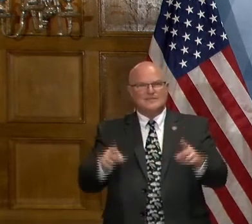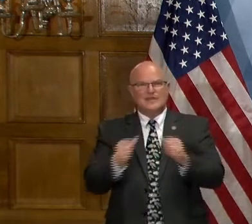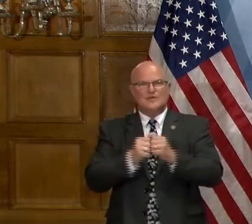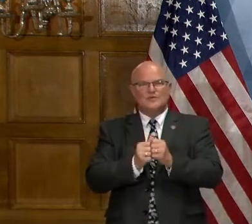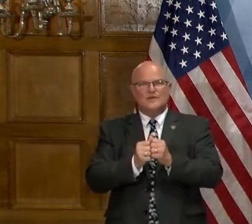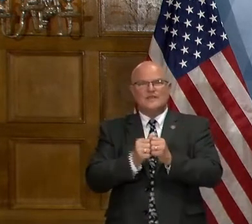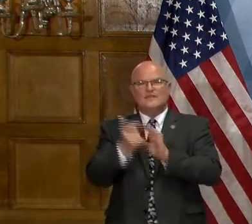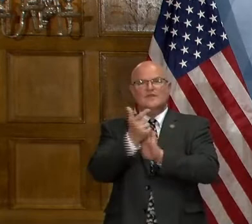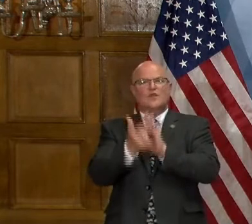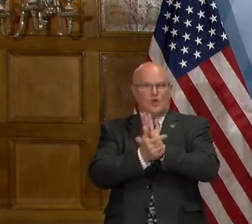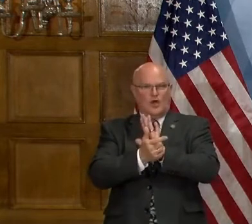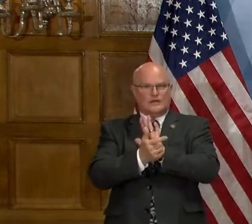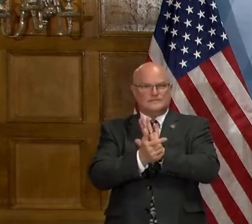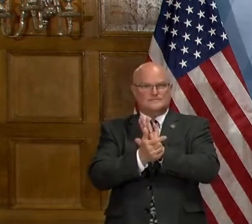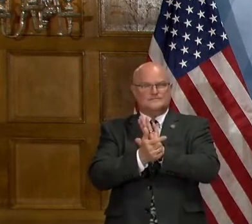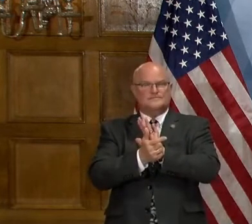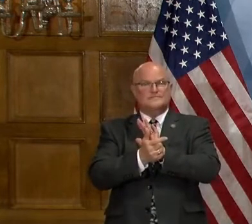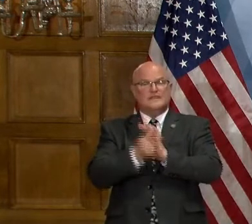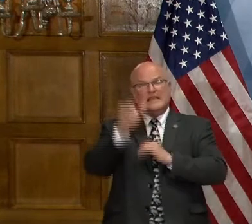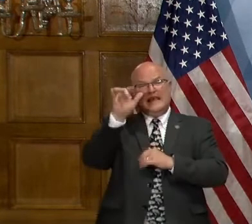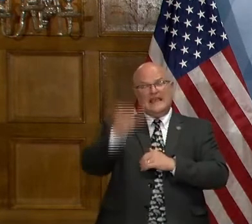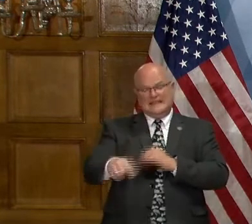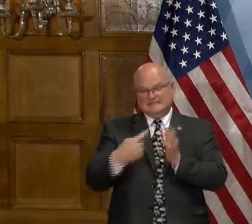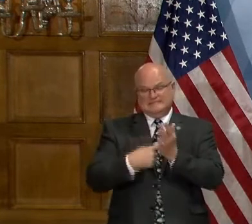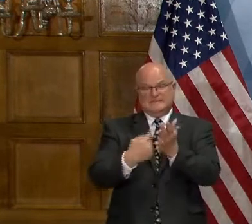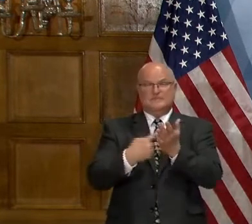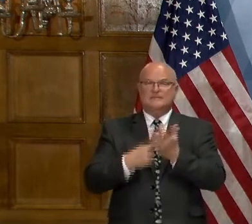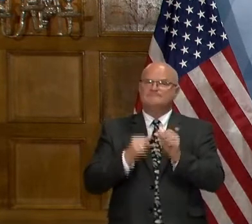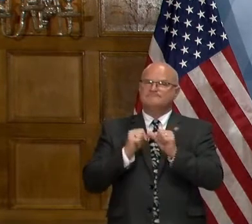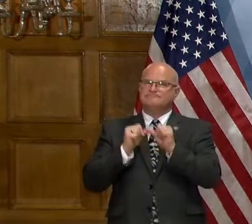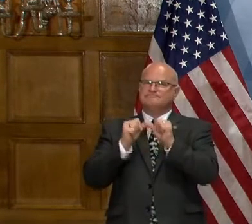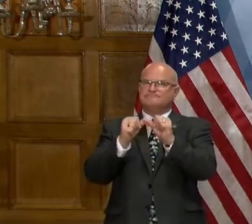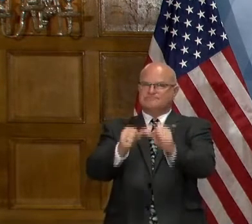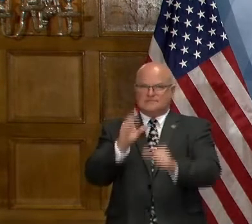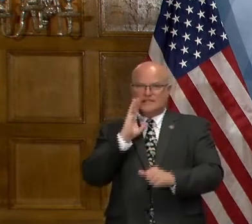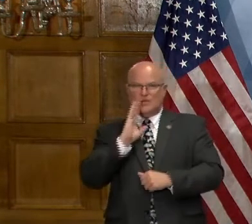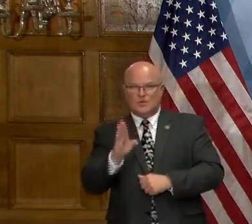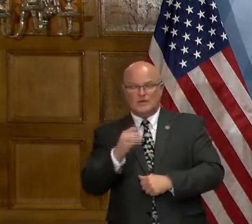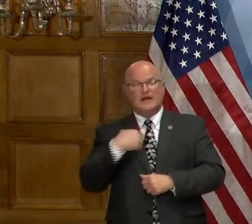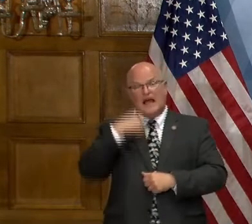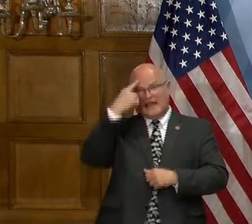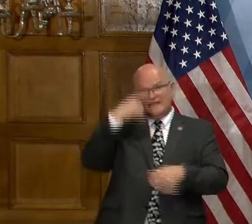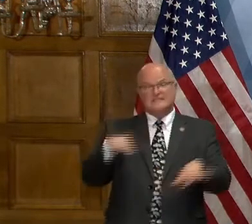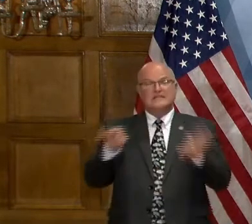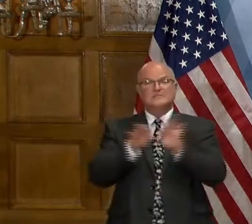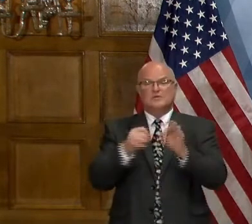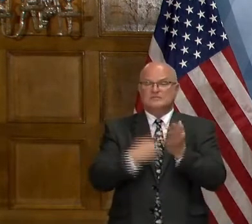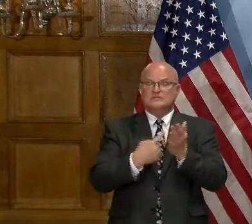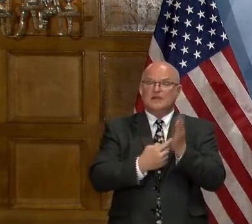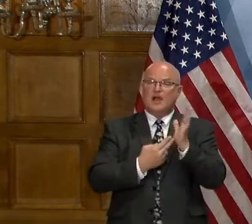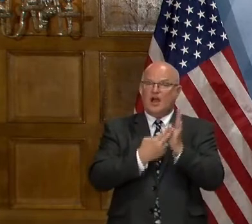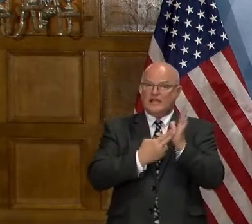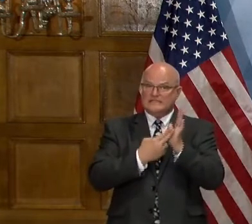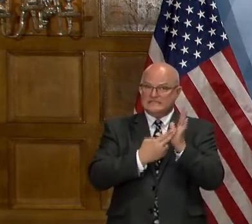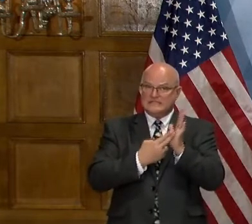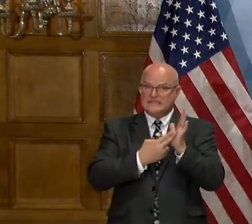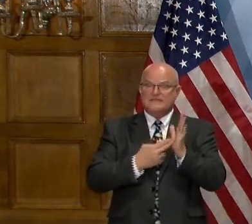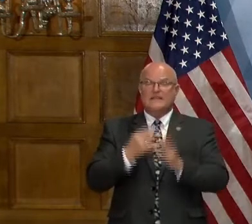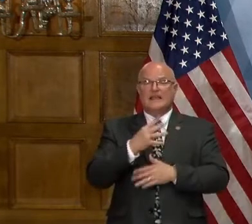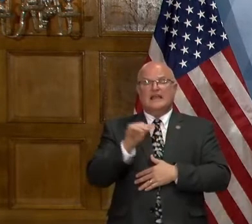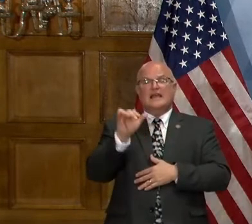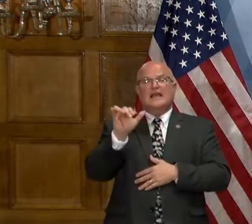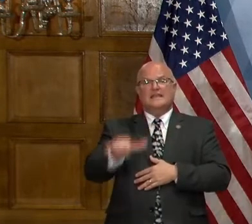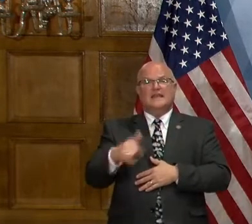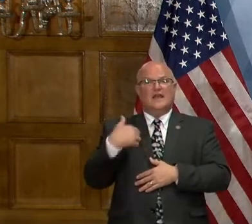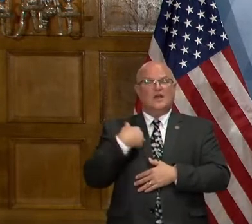heavy hand of the law. And those are debates that will continue. I just think it's important that we debate them honestly, and